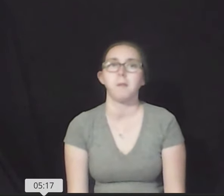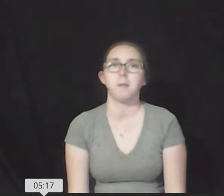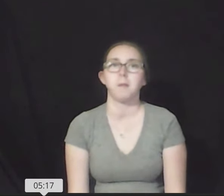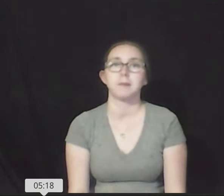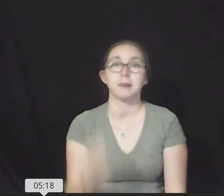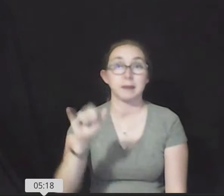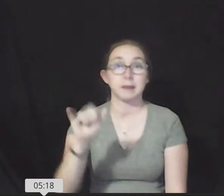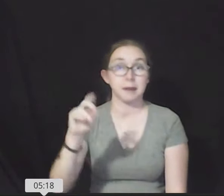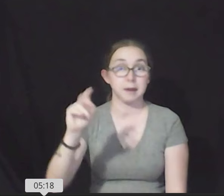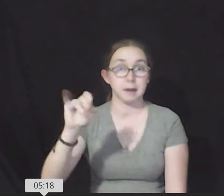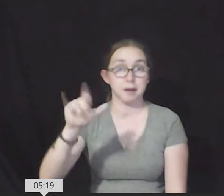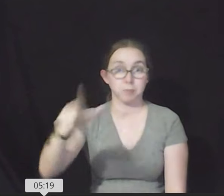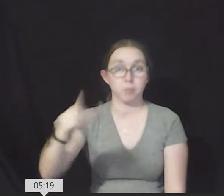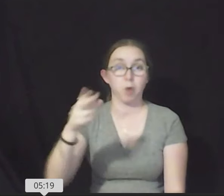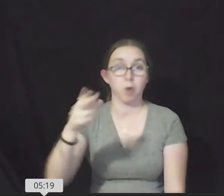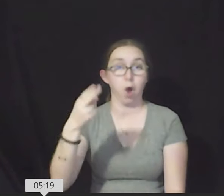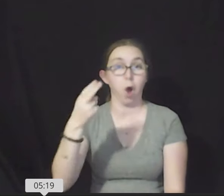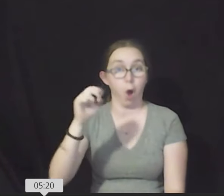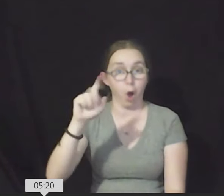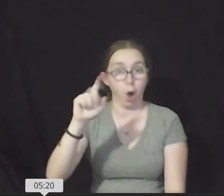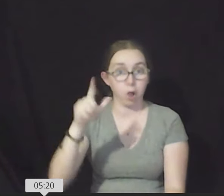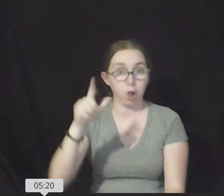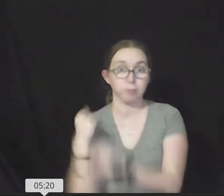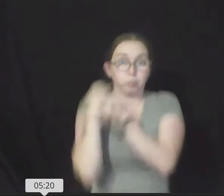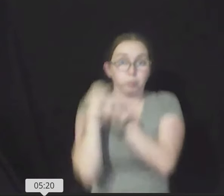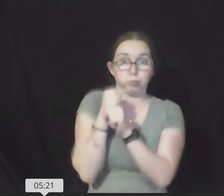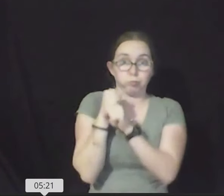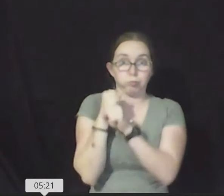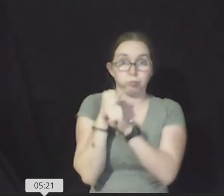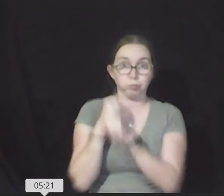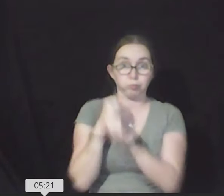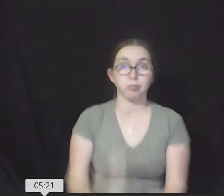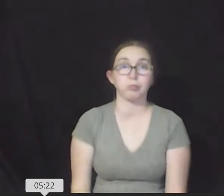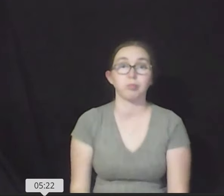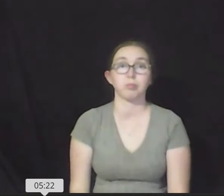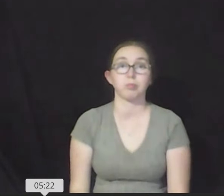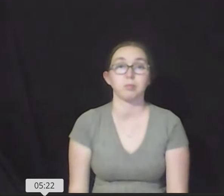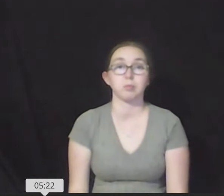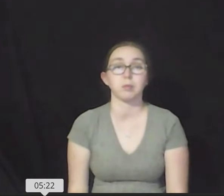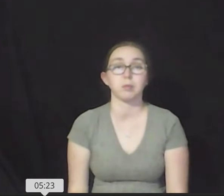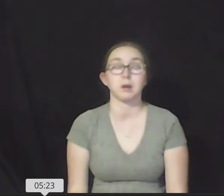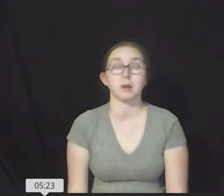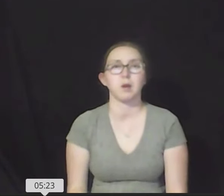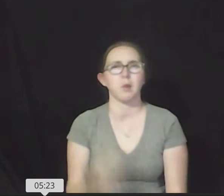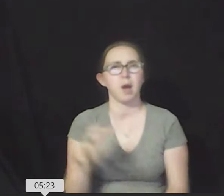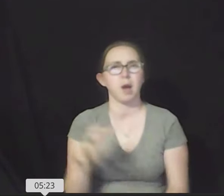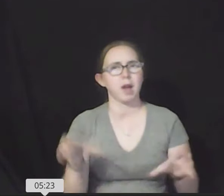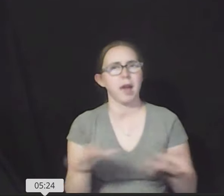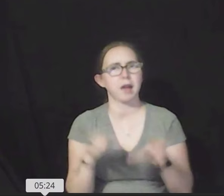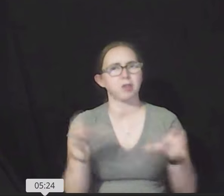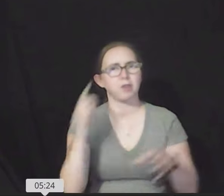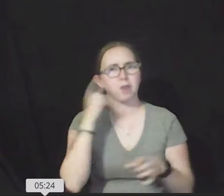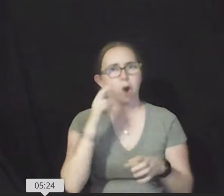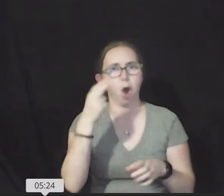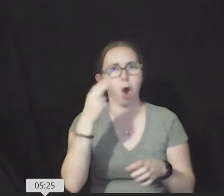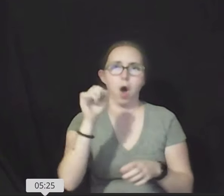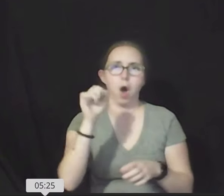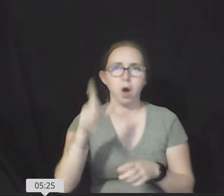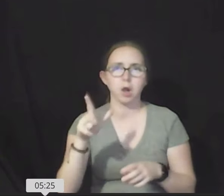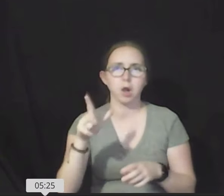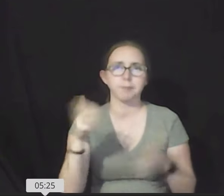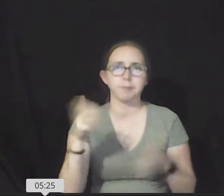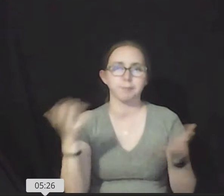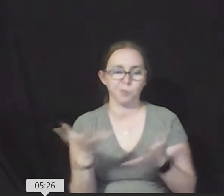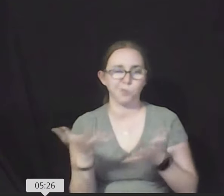Sydney? Haul. Everyone agrees? Haul. Right? Assistant, hand me haul. Who has an action for haul or carry